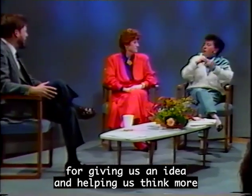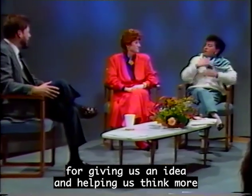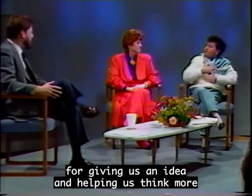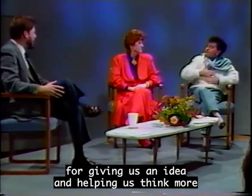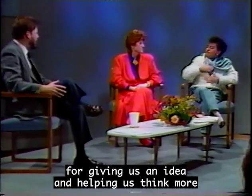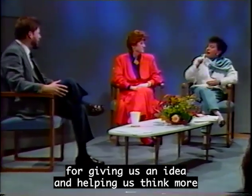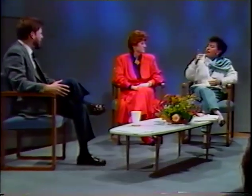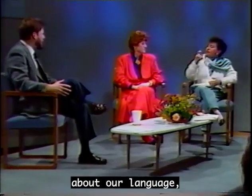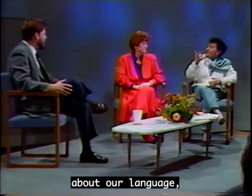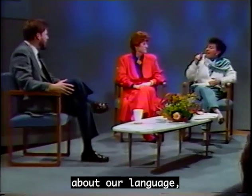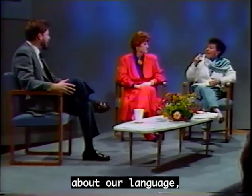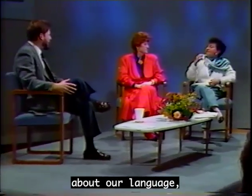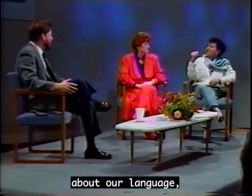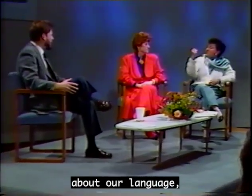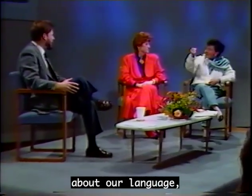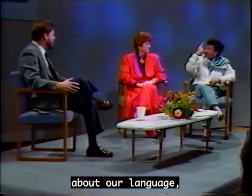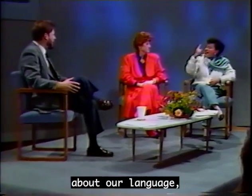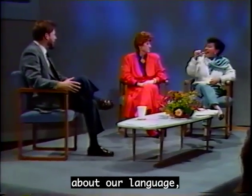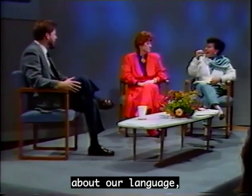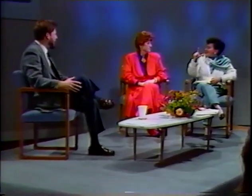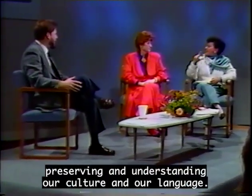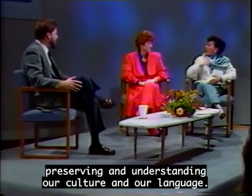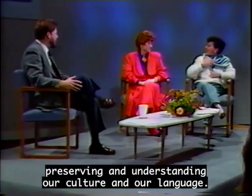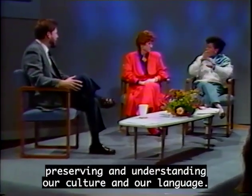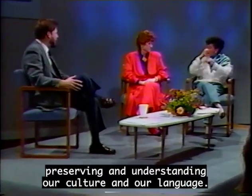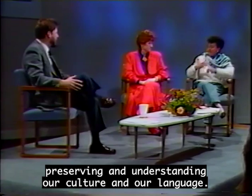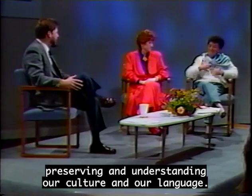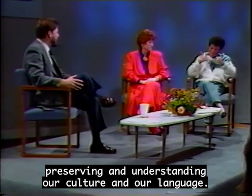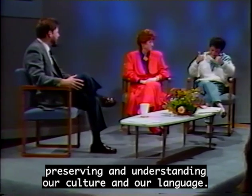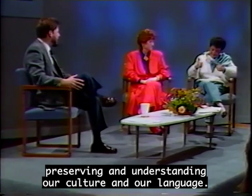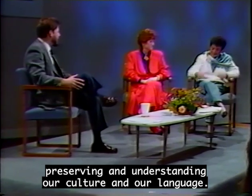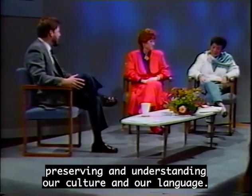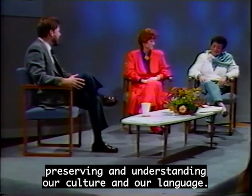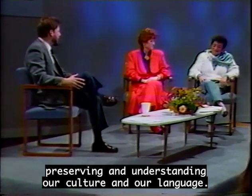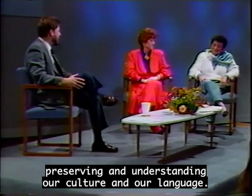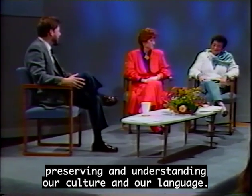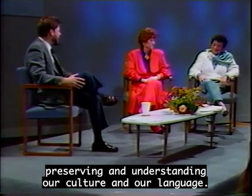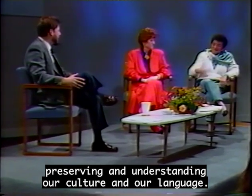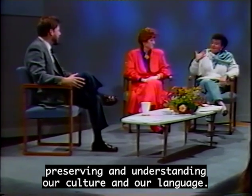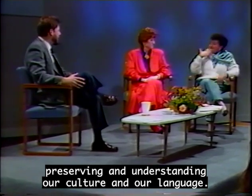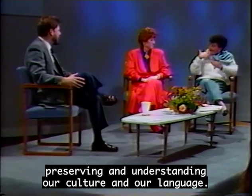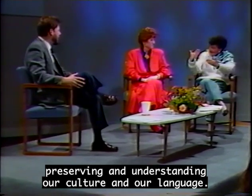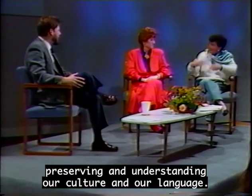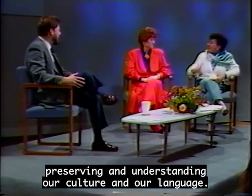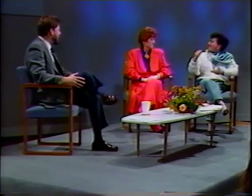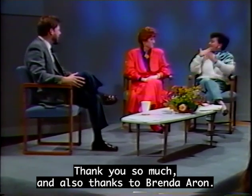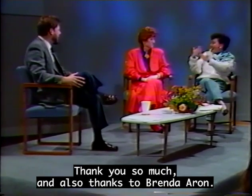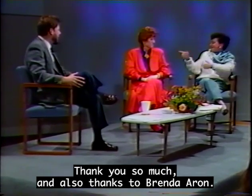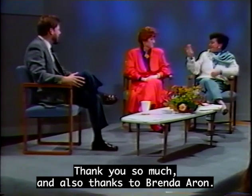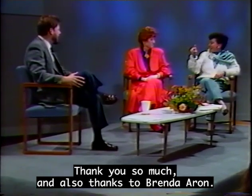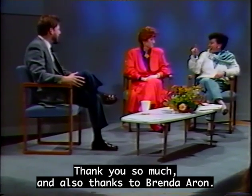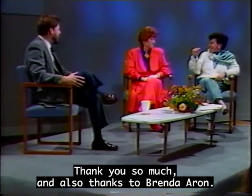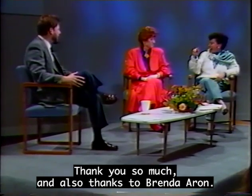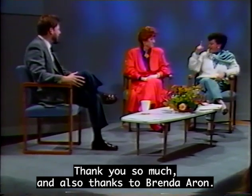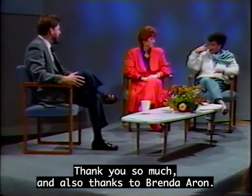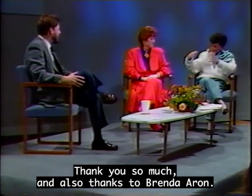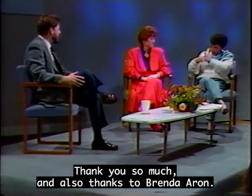helping us think more about our language, preserving and understanding our culture and our language. Thank you so much. And